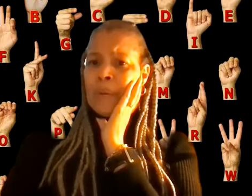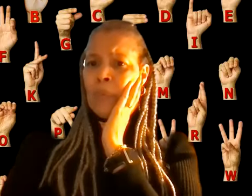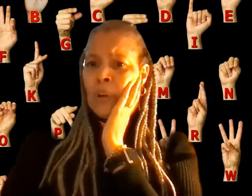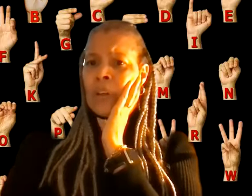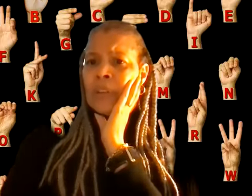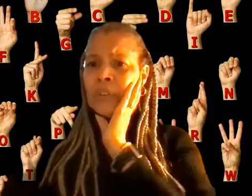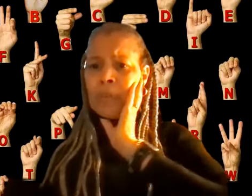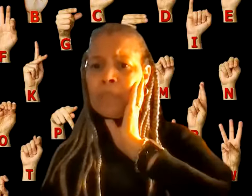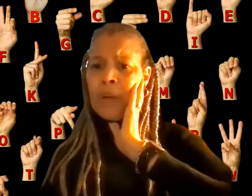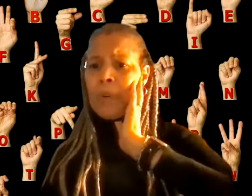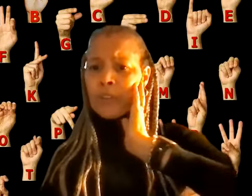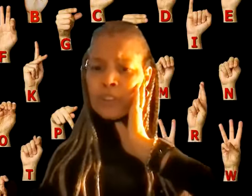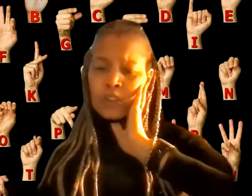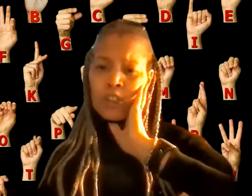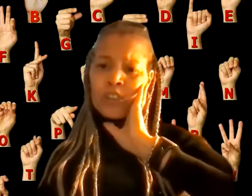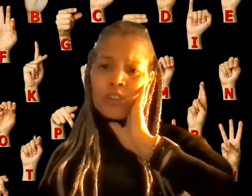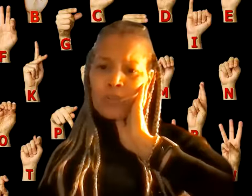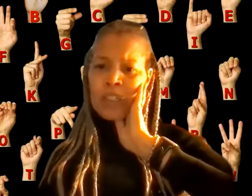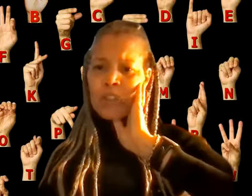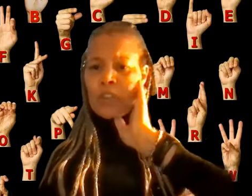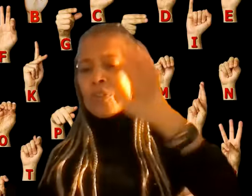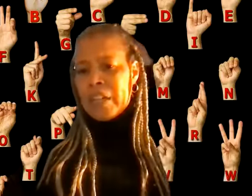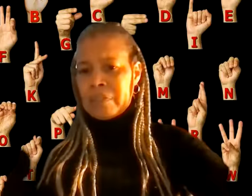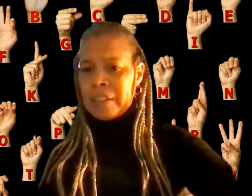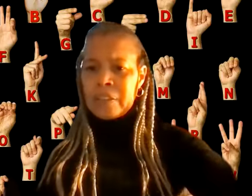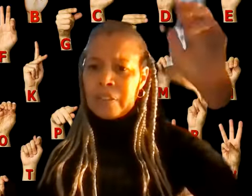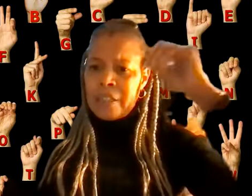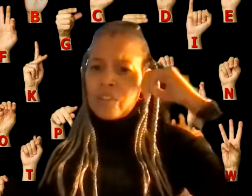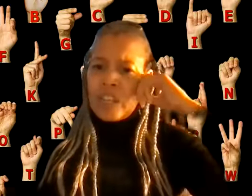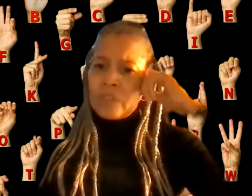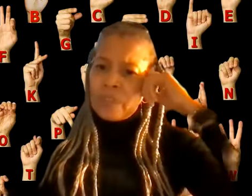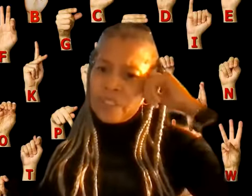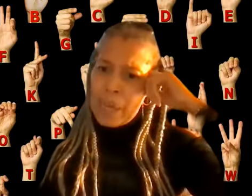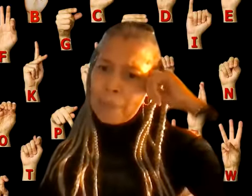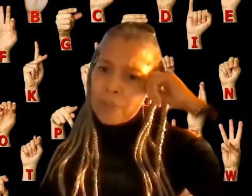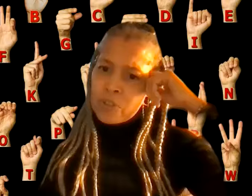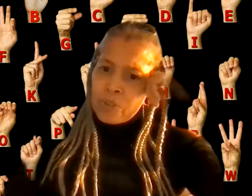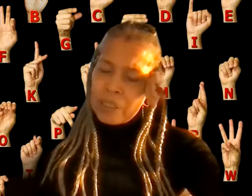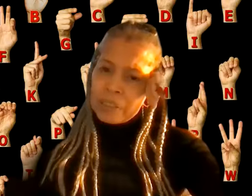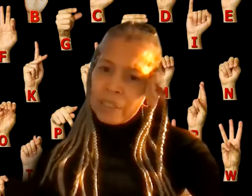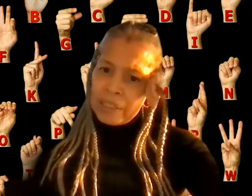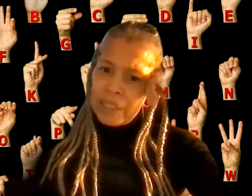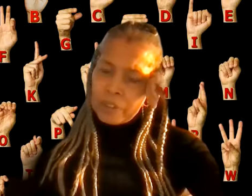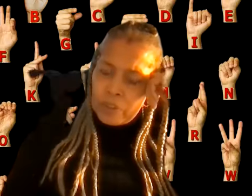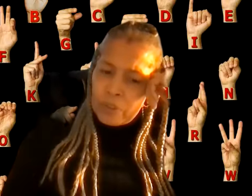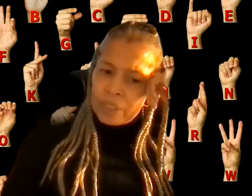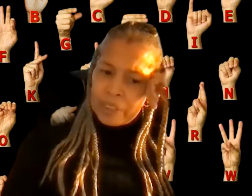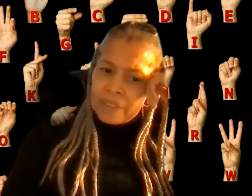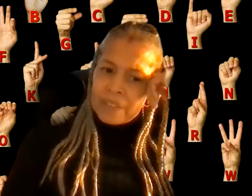and more, you know, a post-constructive so they're ready, you know, you're kind of like, you know, got a chain of events that happens to, uh, allow you to, uh, get these